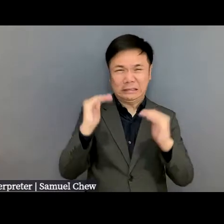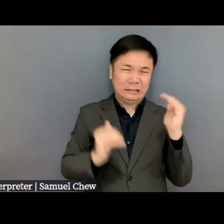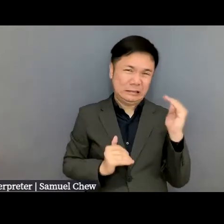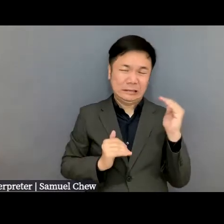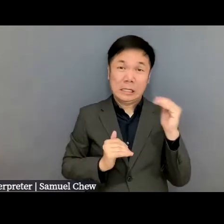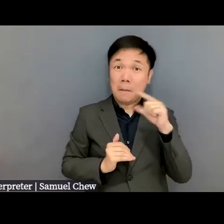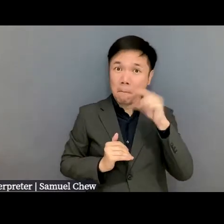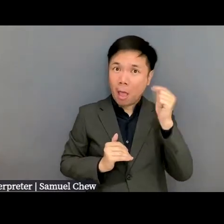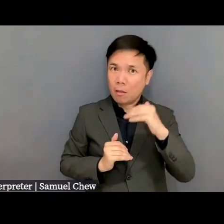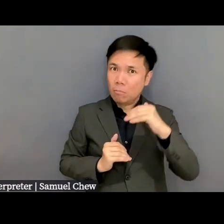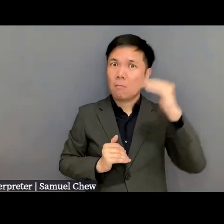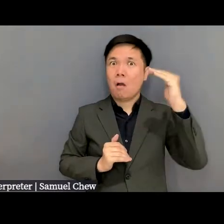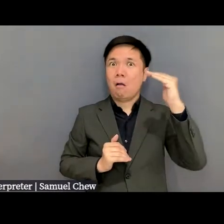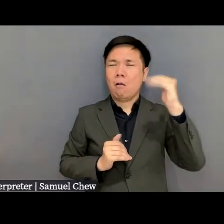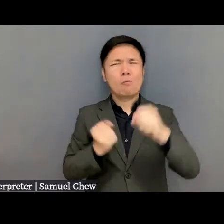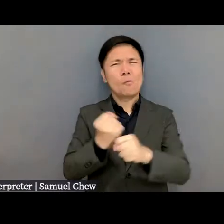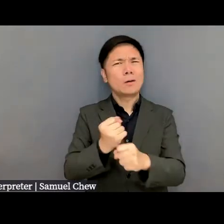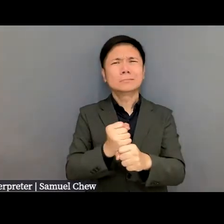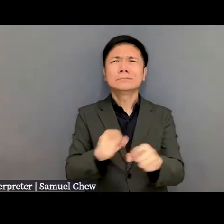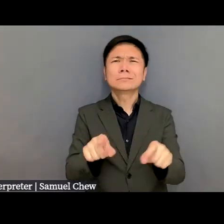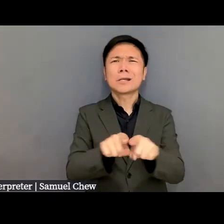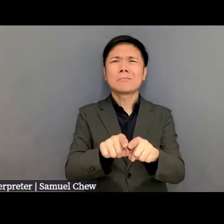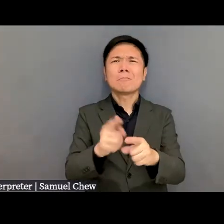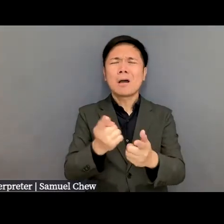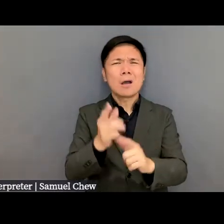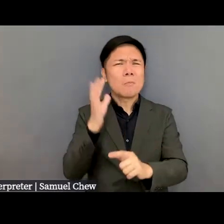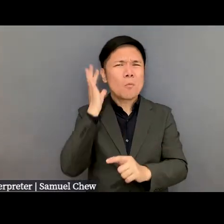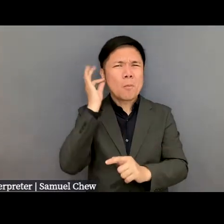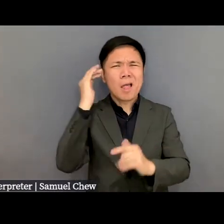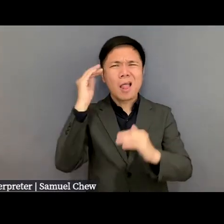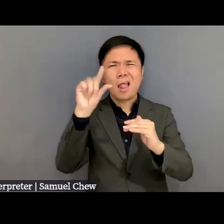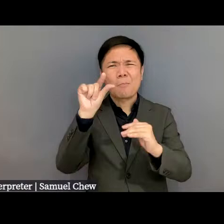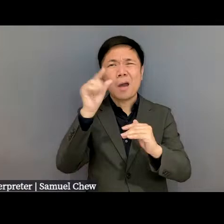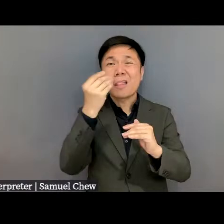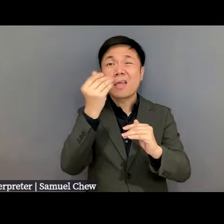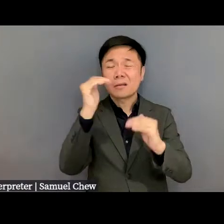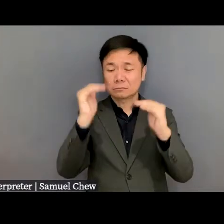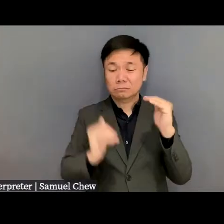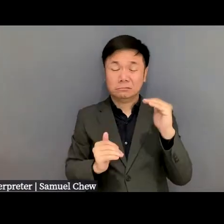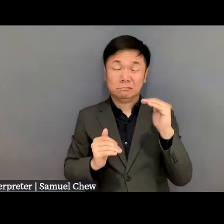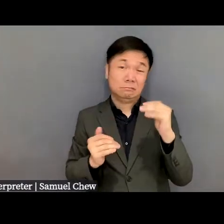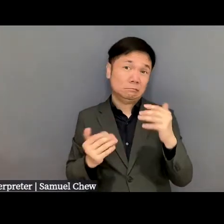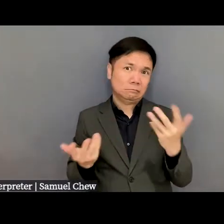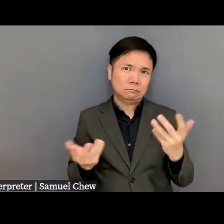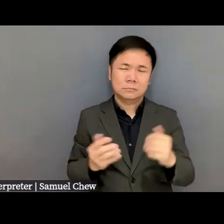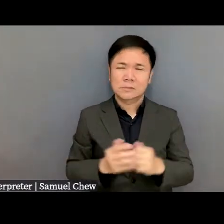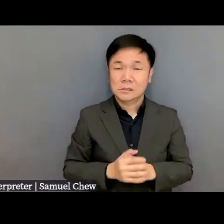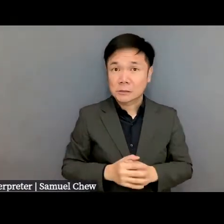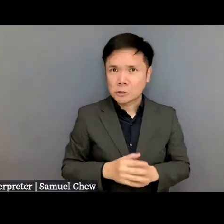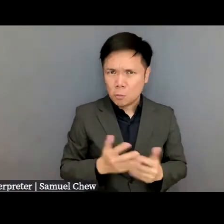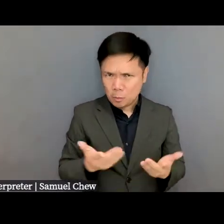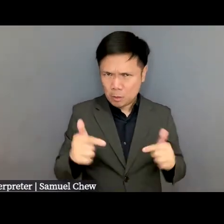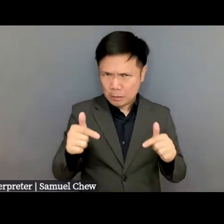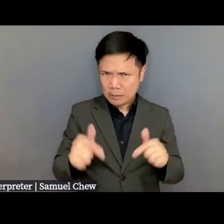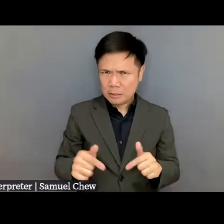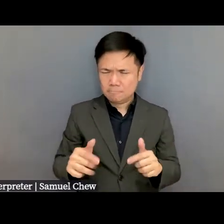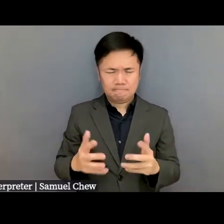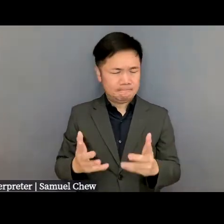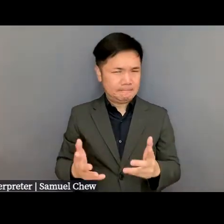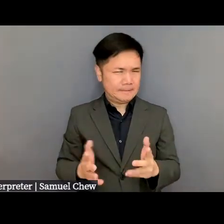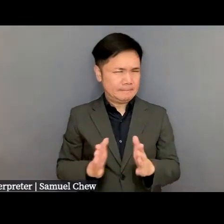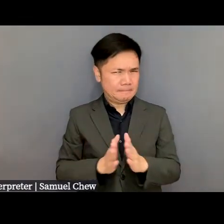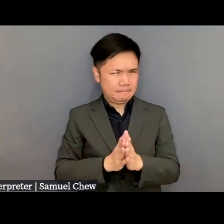the same jobs that they're doing. So those are the kinds of things that we made sure are